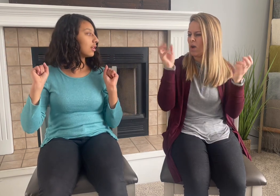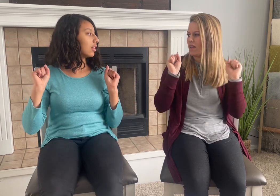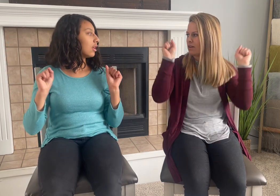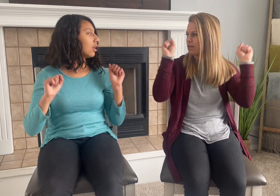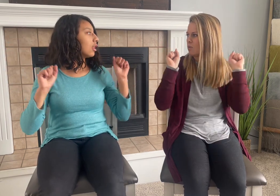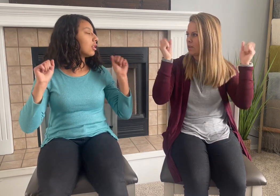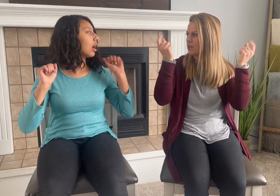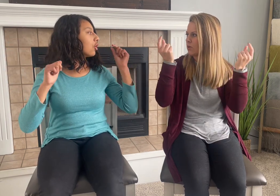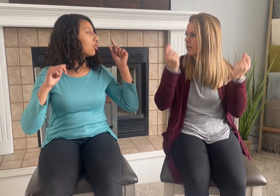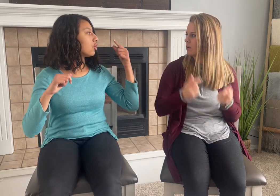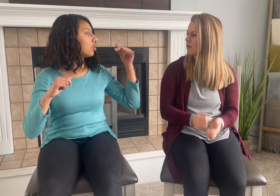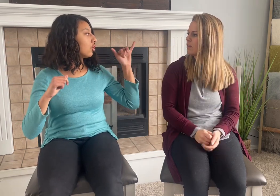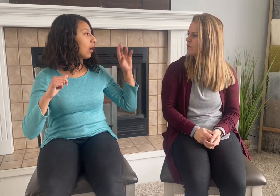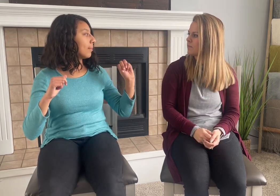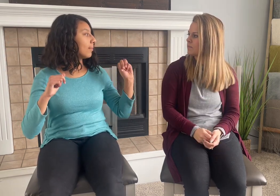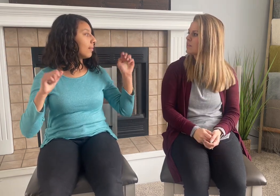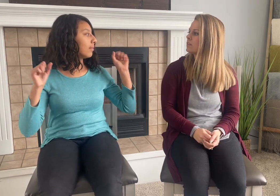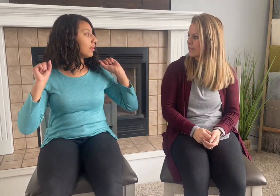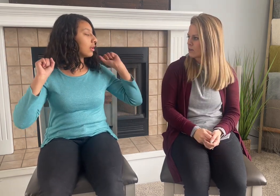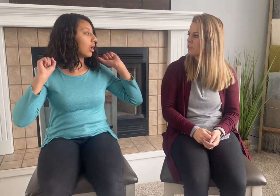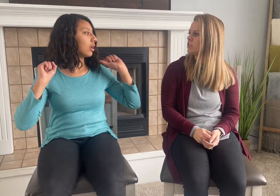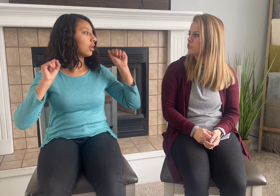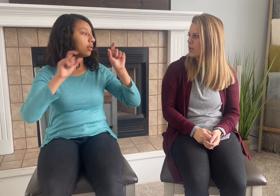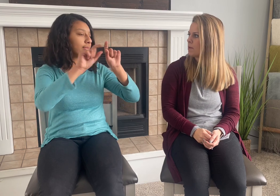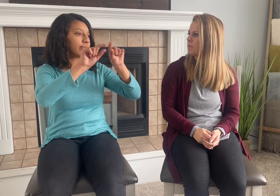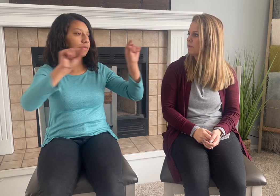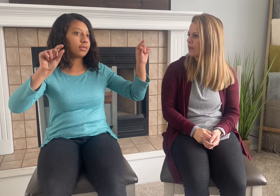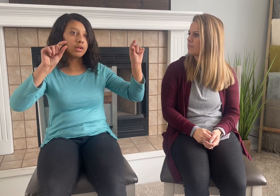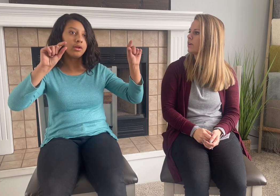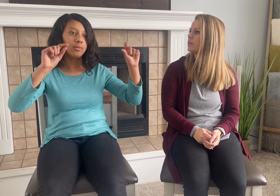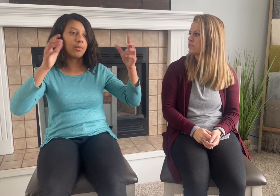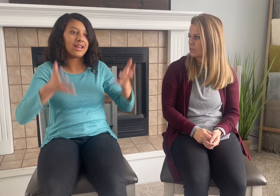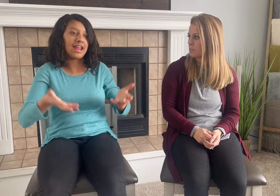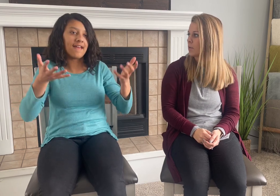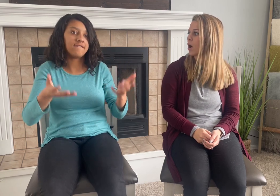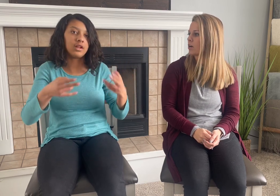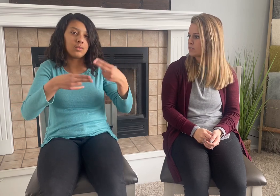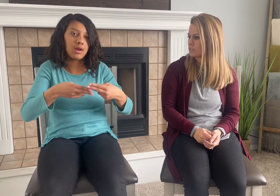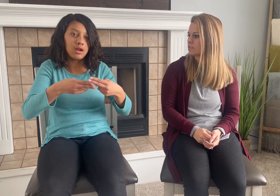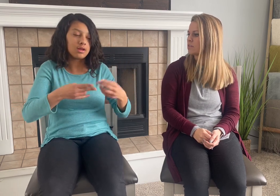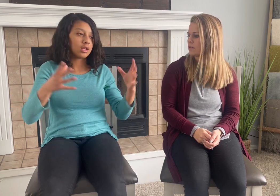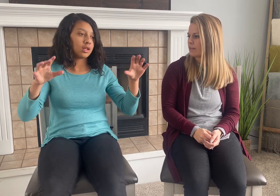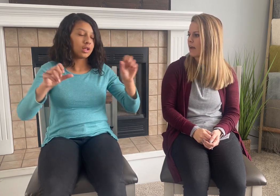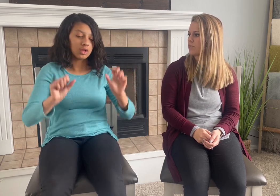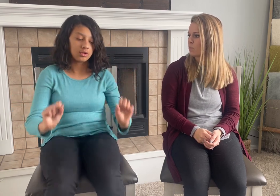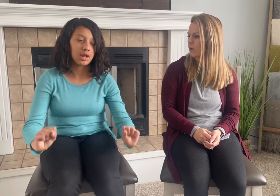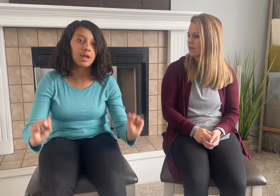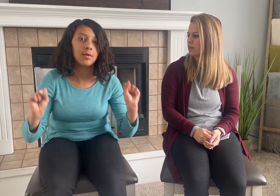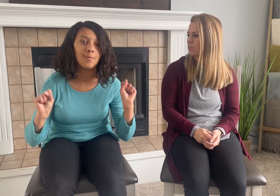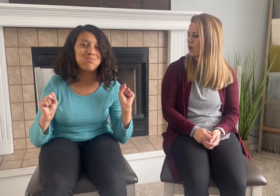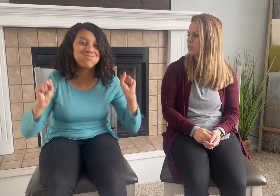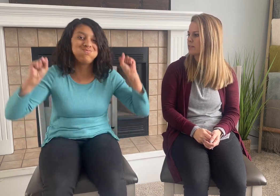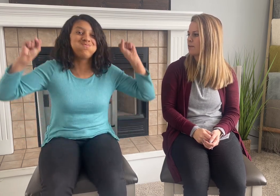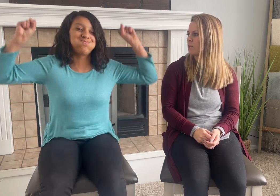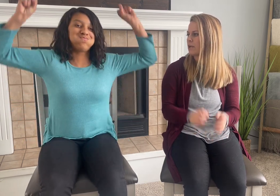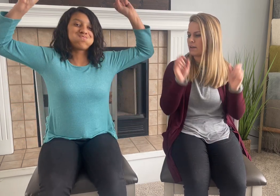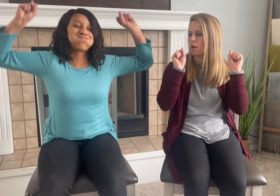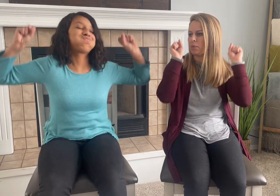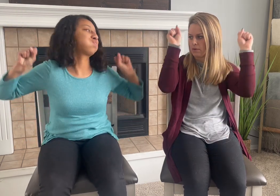what? are they doing? Like they're at the gym and they're the bars. Yeah. The weighted bars and they're picking it up and